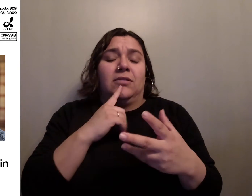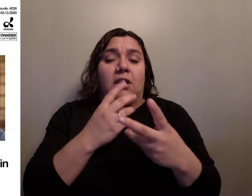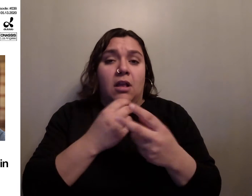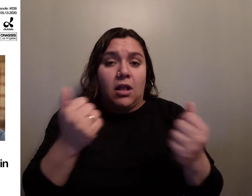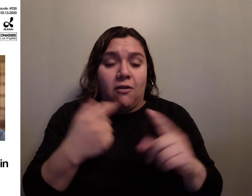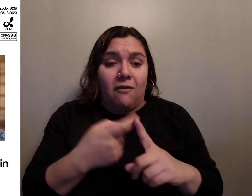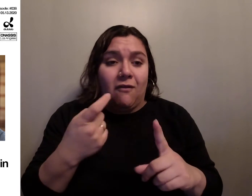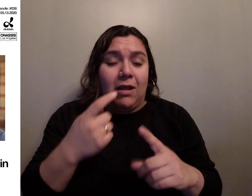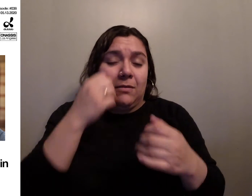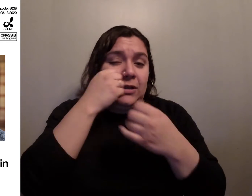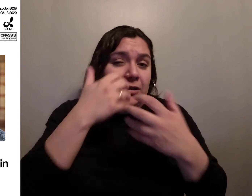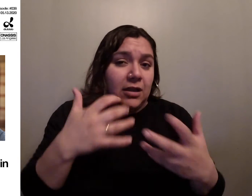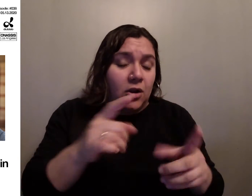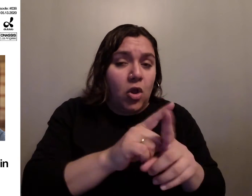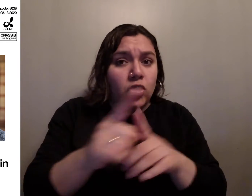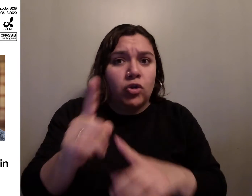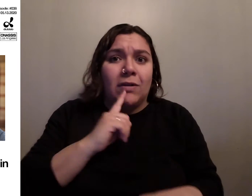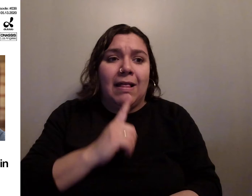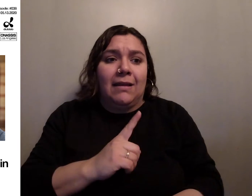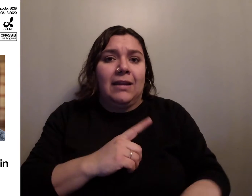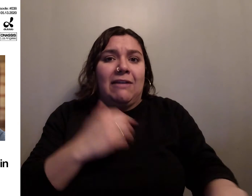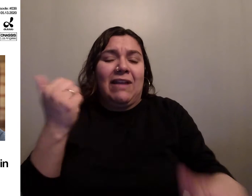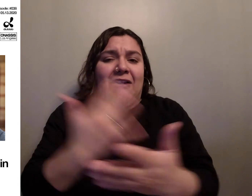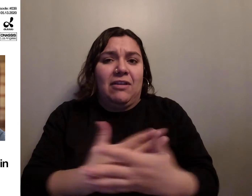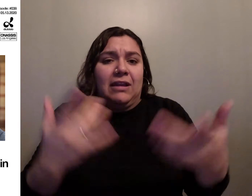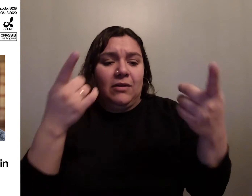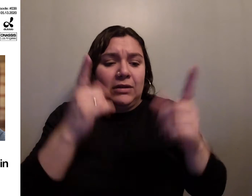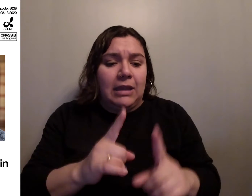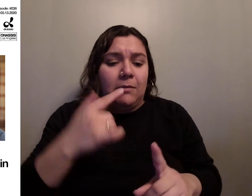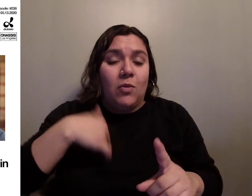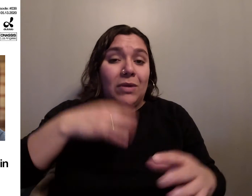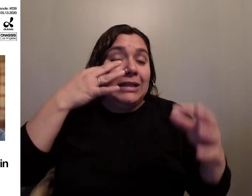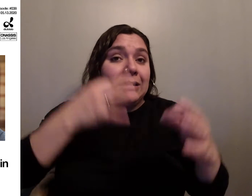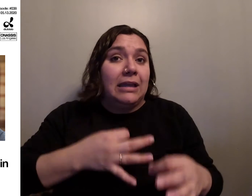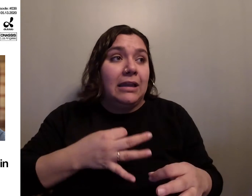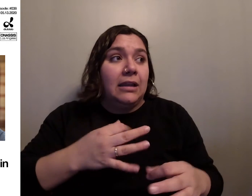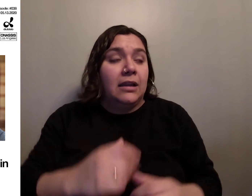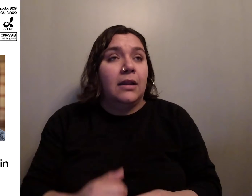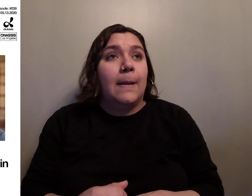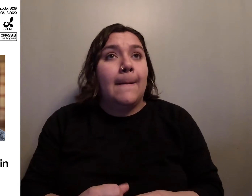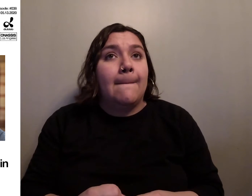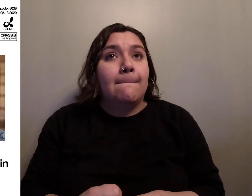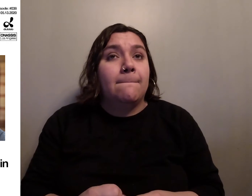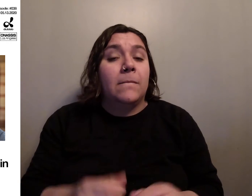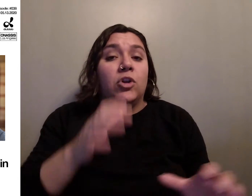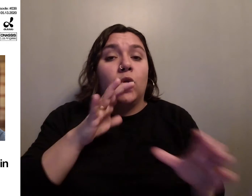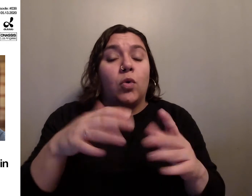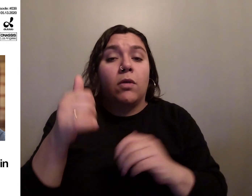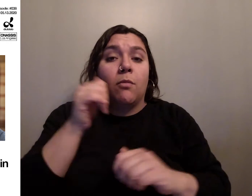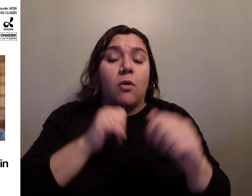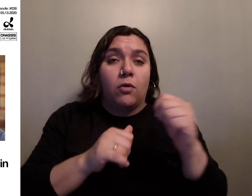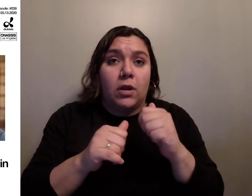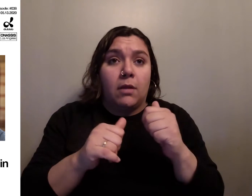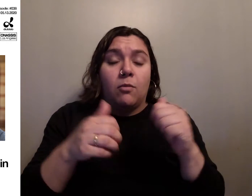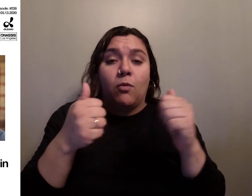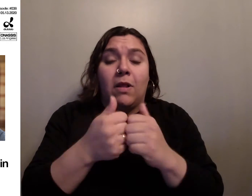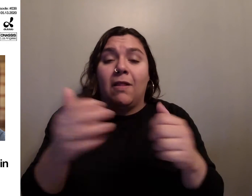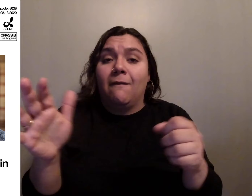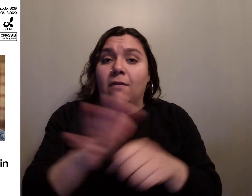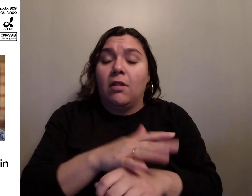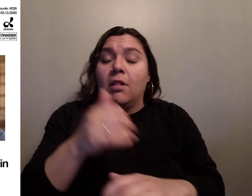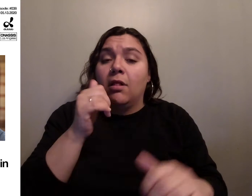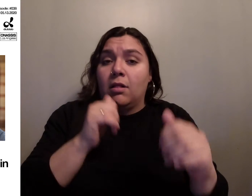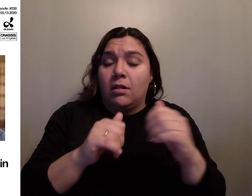the weekend here, just recovering from jet lag and the cascading realities that were all happening. And we decided to present